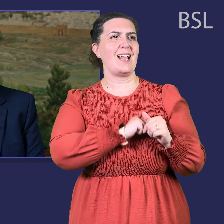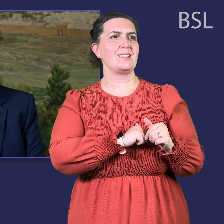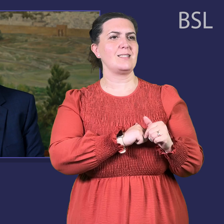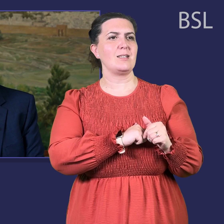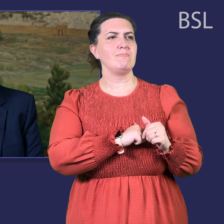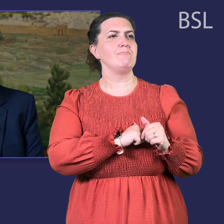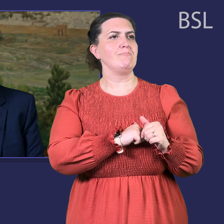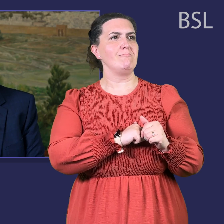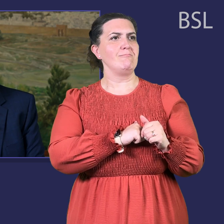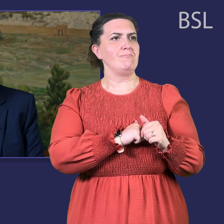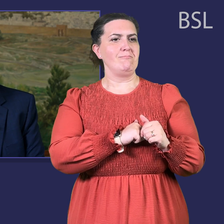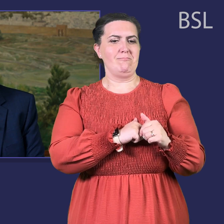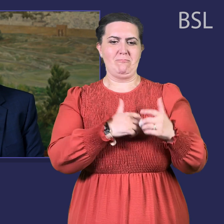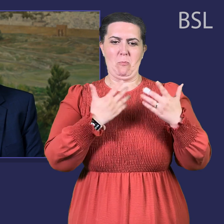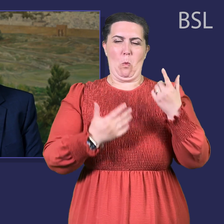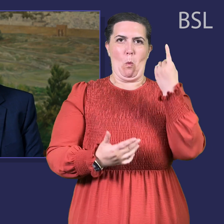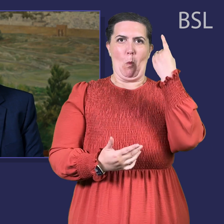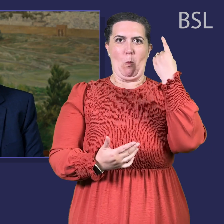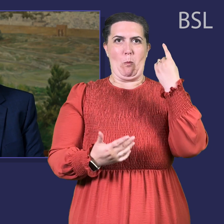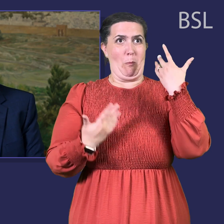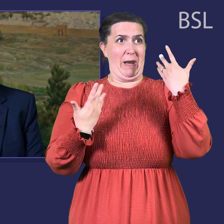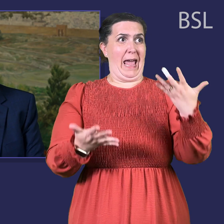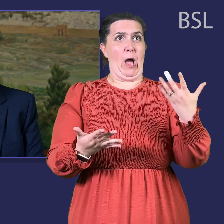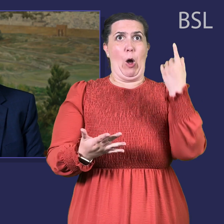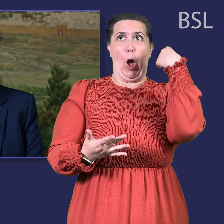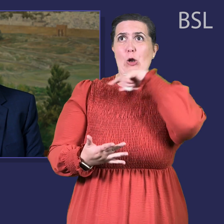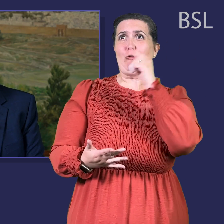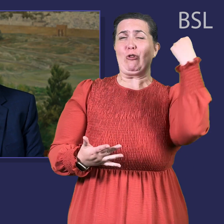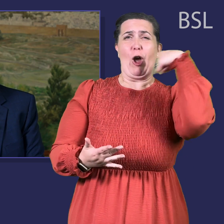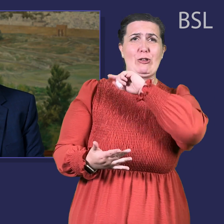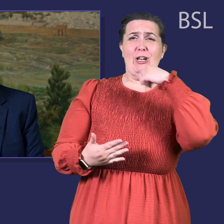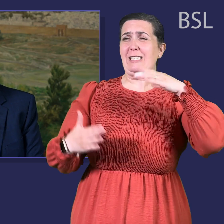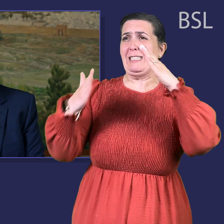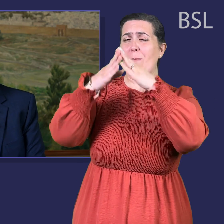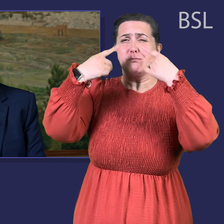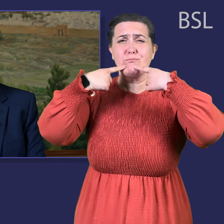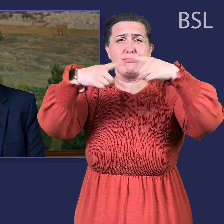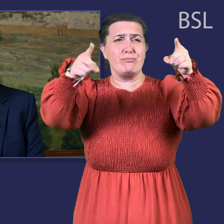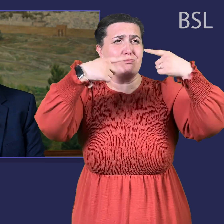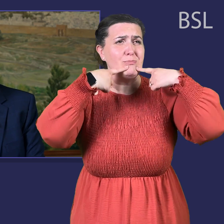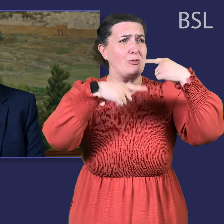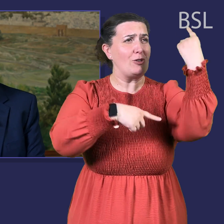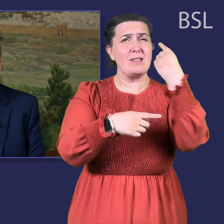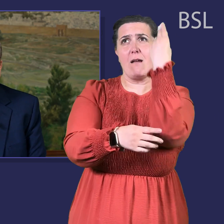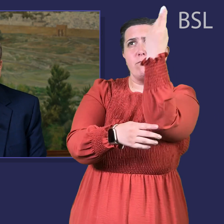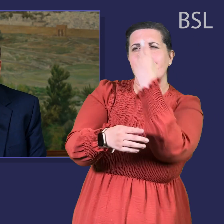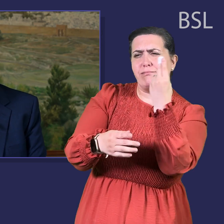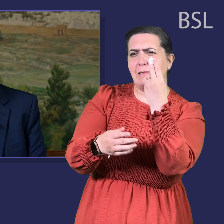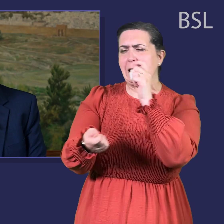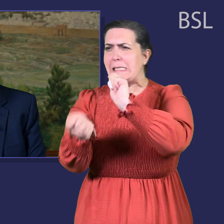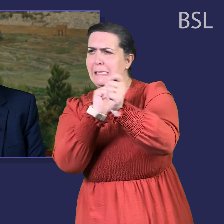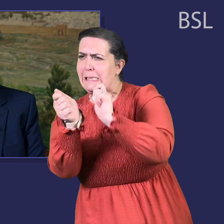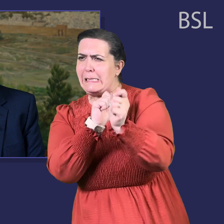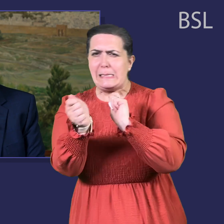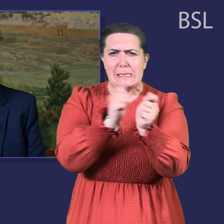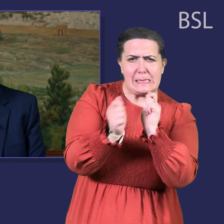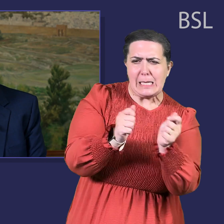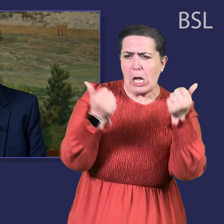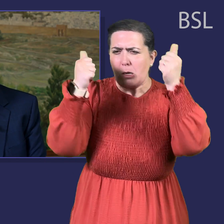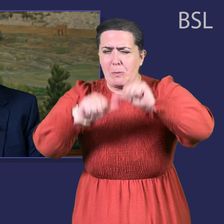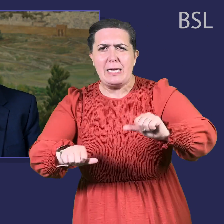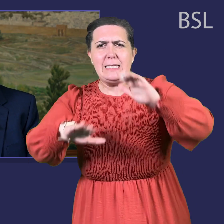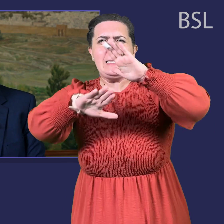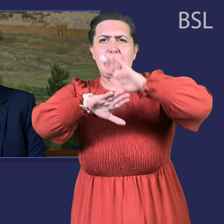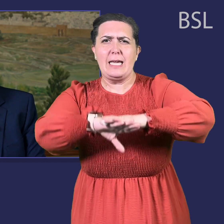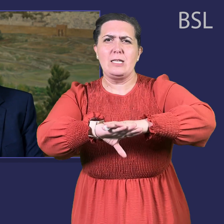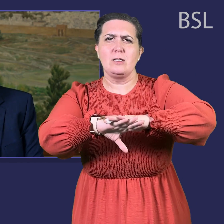President Nelson, in the spirit of the hundreds of temples you have announced, drafted, remodeled,